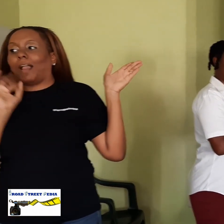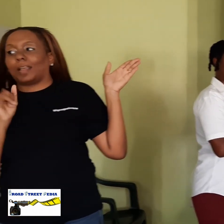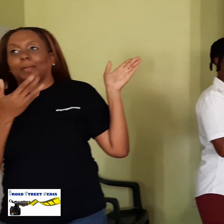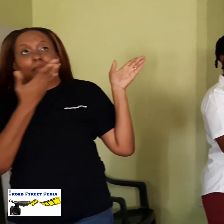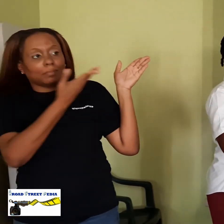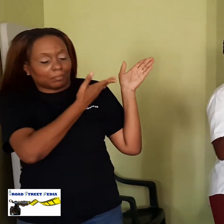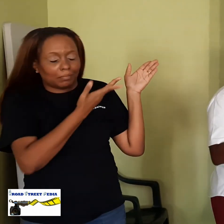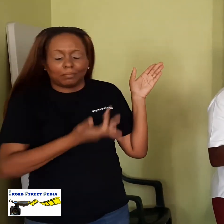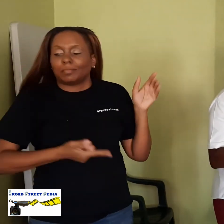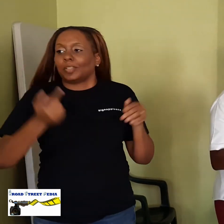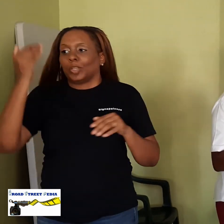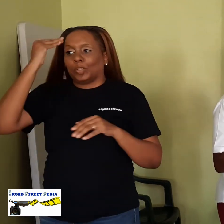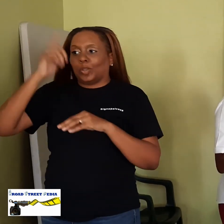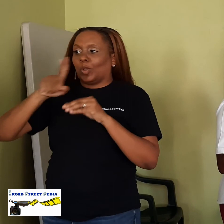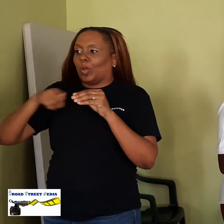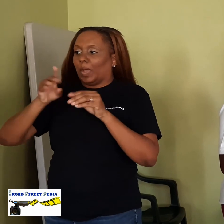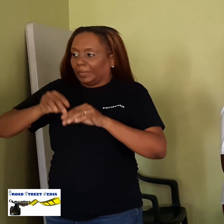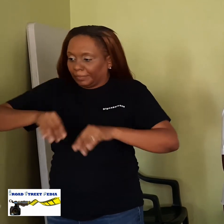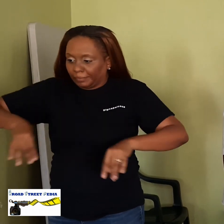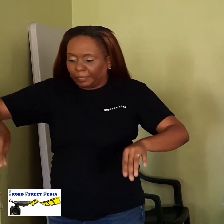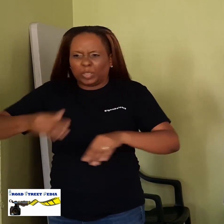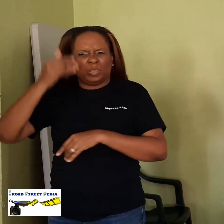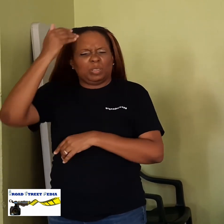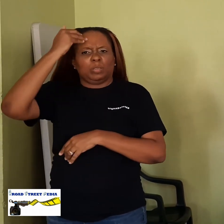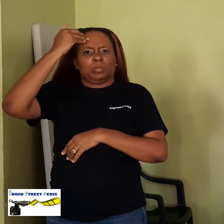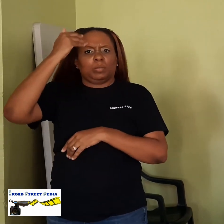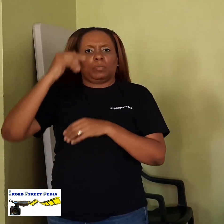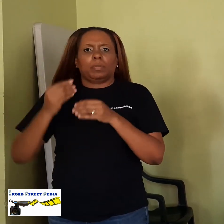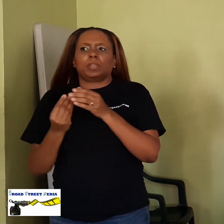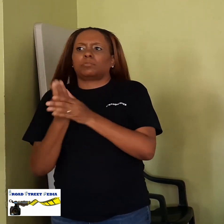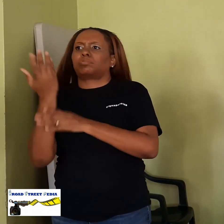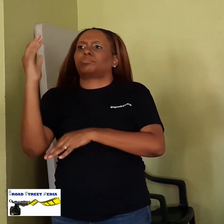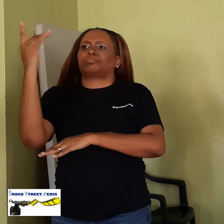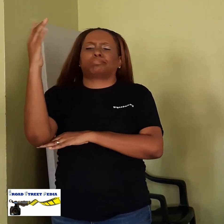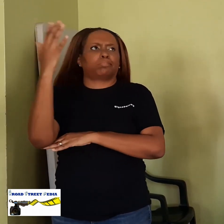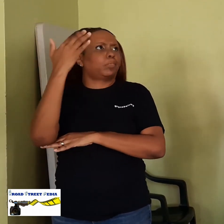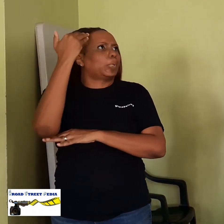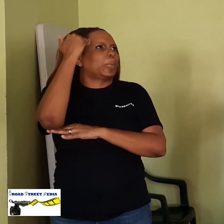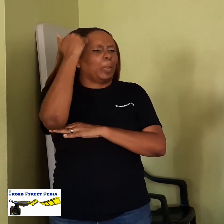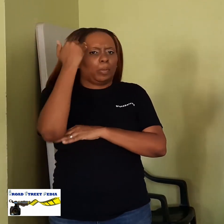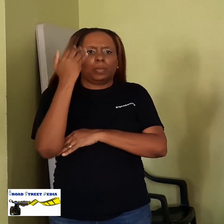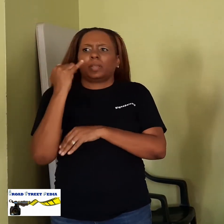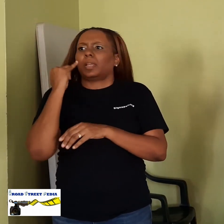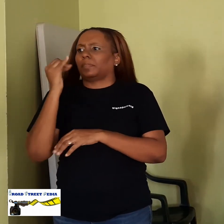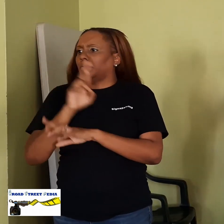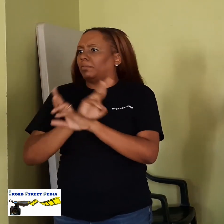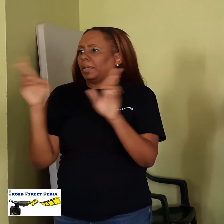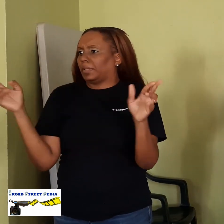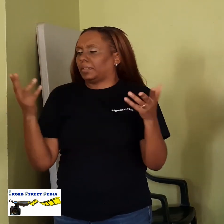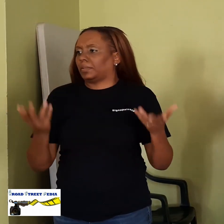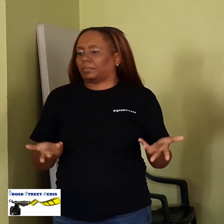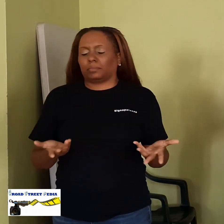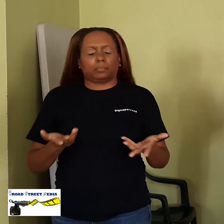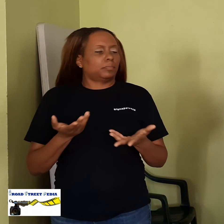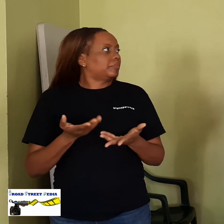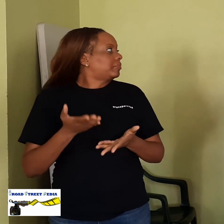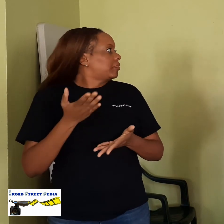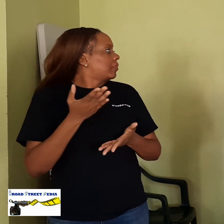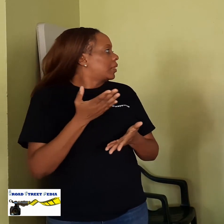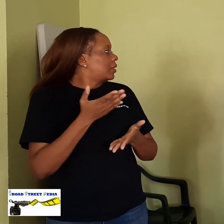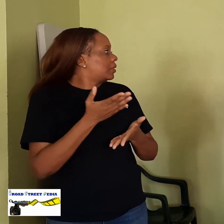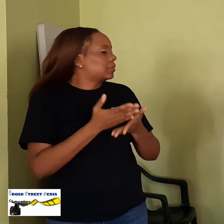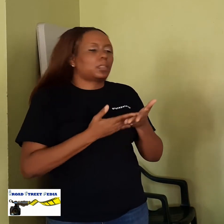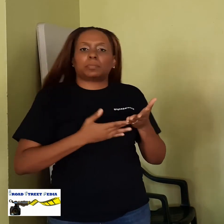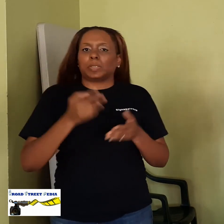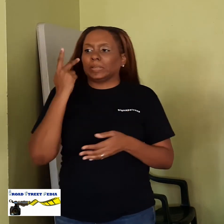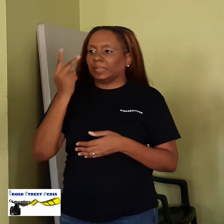planted until the time that you know that that crop is supposed to be harvested, right? Some crops you know because of the